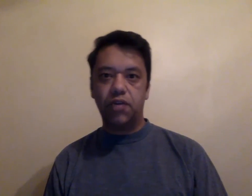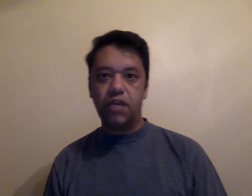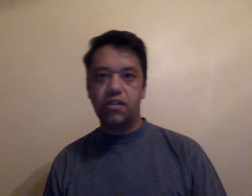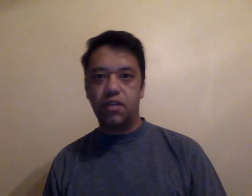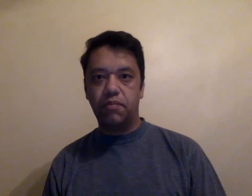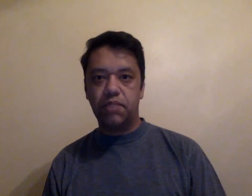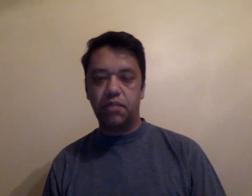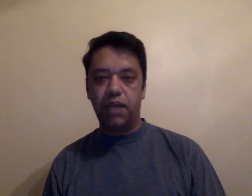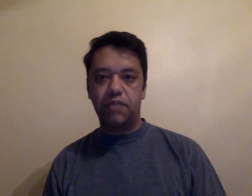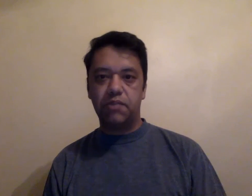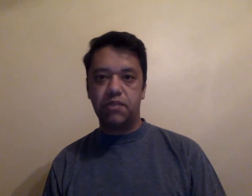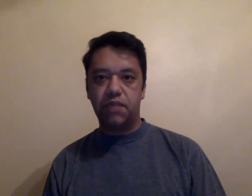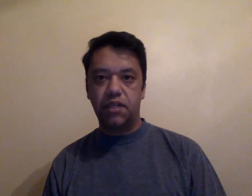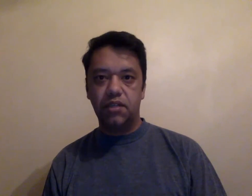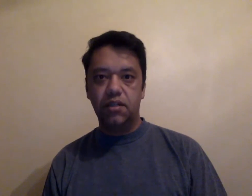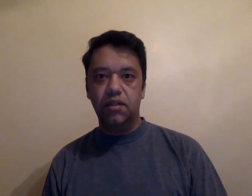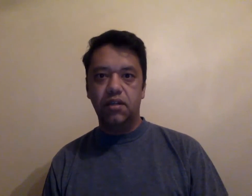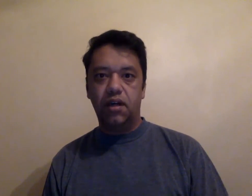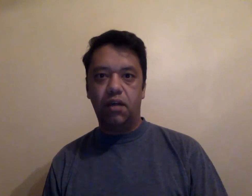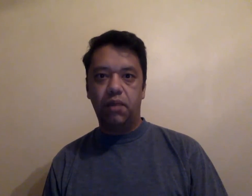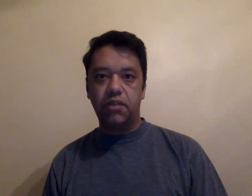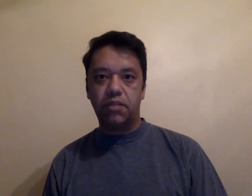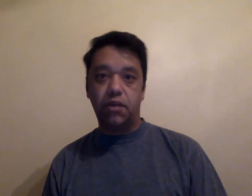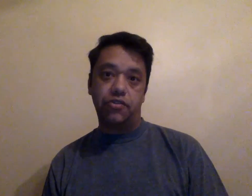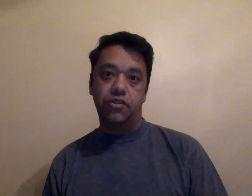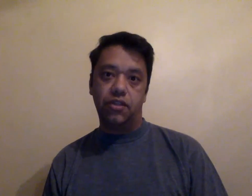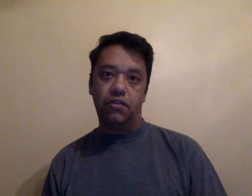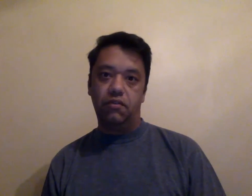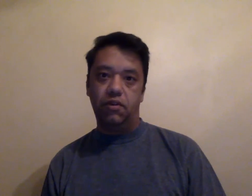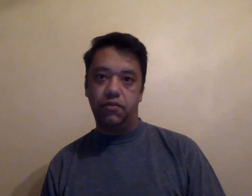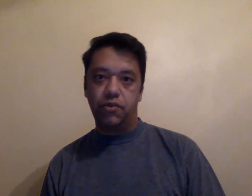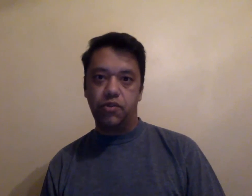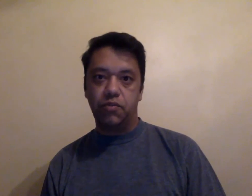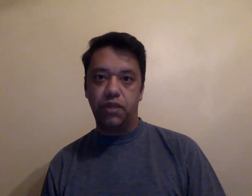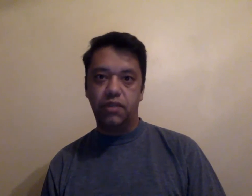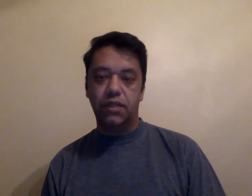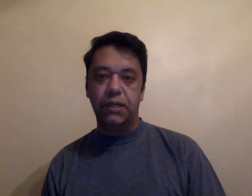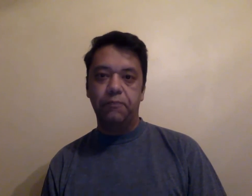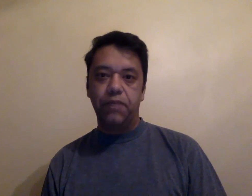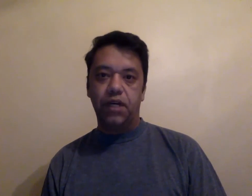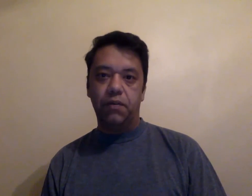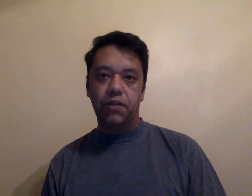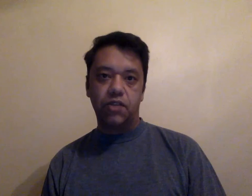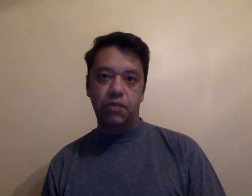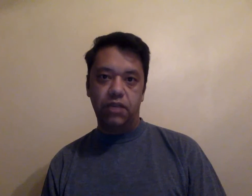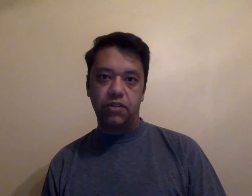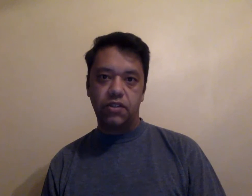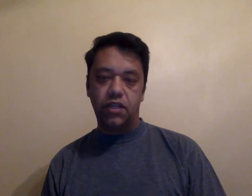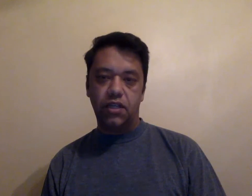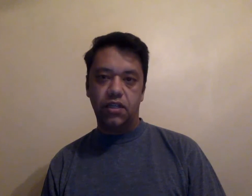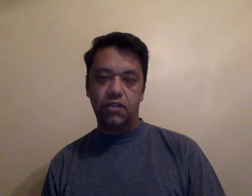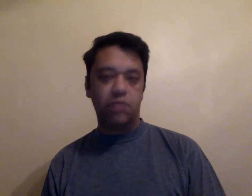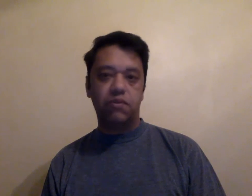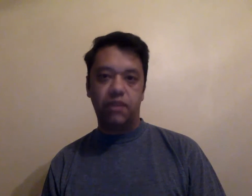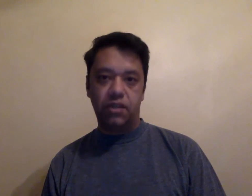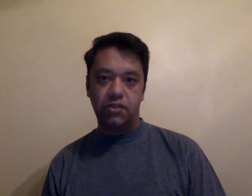create some atmosphere, and some oxygen, of course, to breathe. It's going to be interesting. It's going to be very